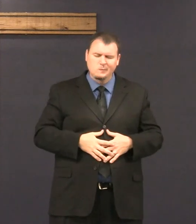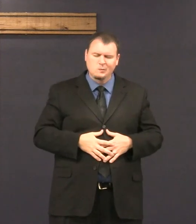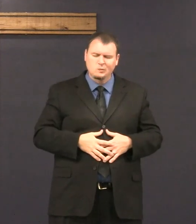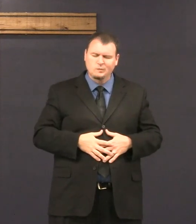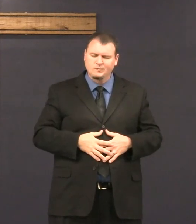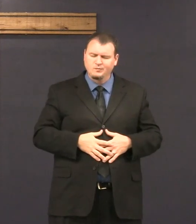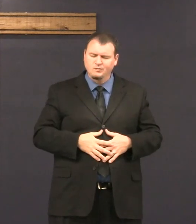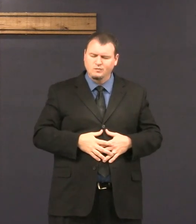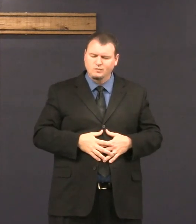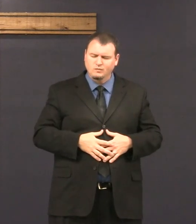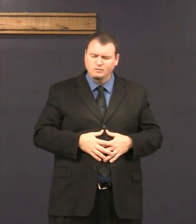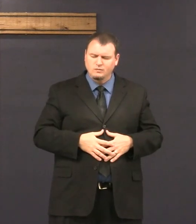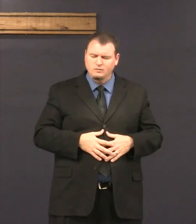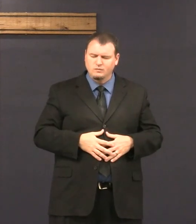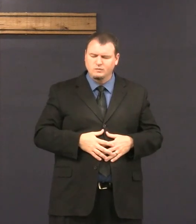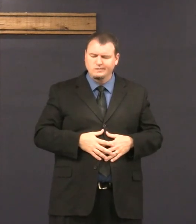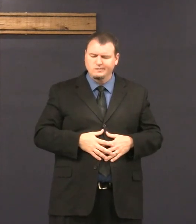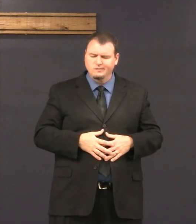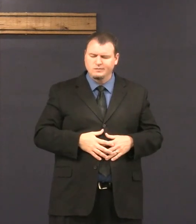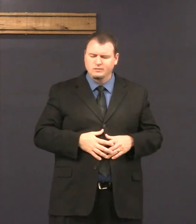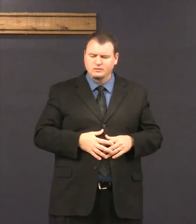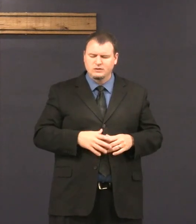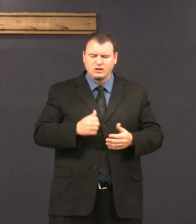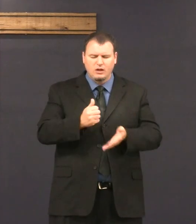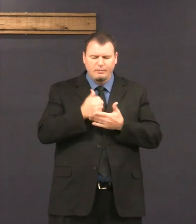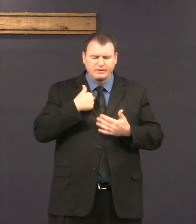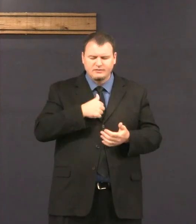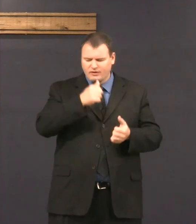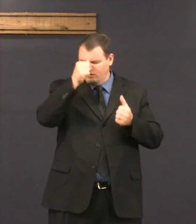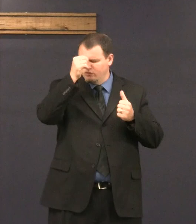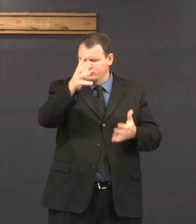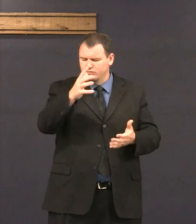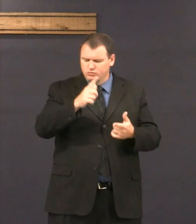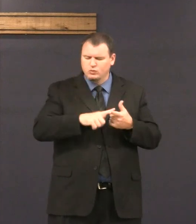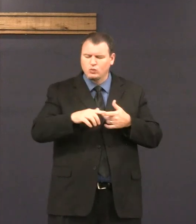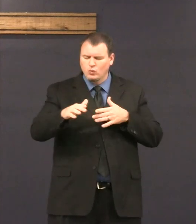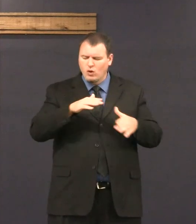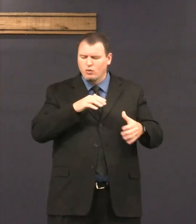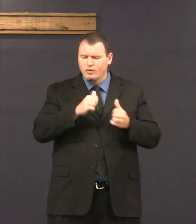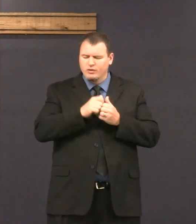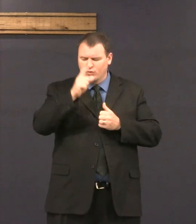Help us, Father.